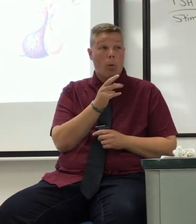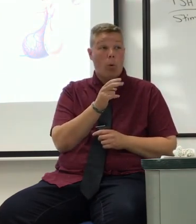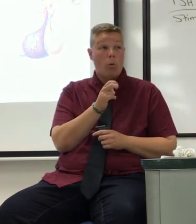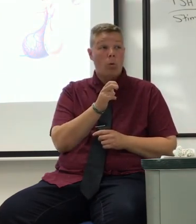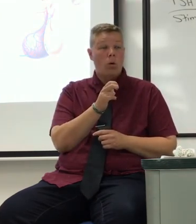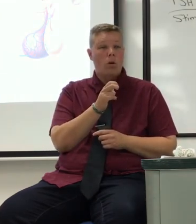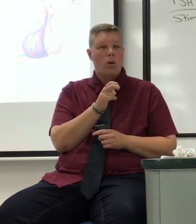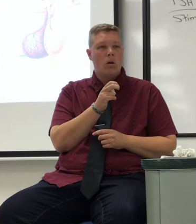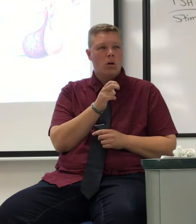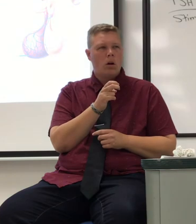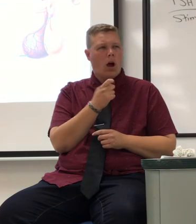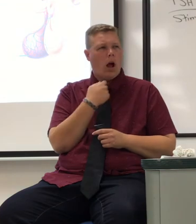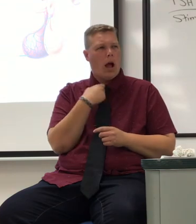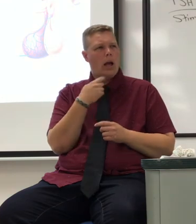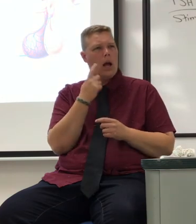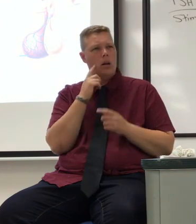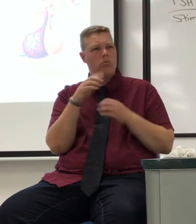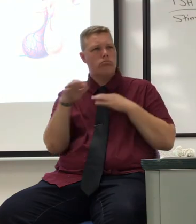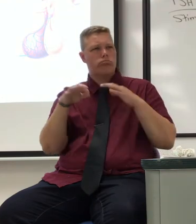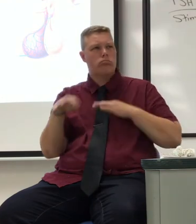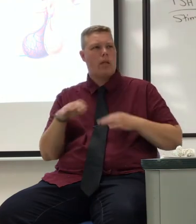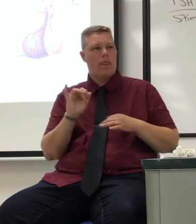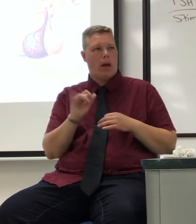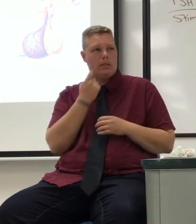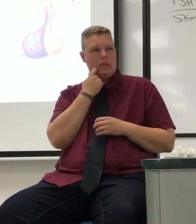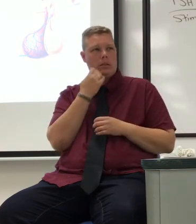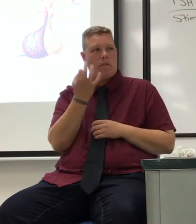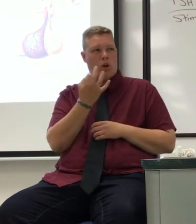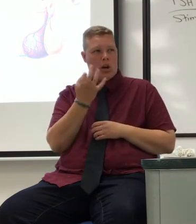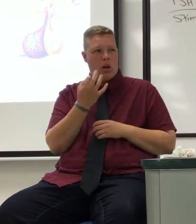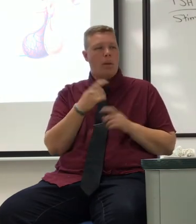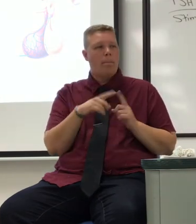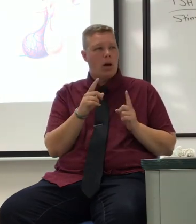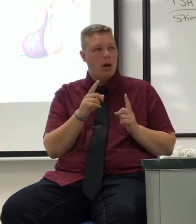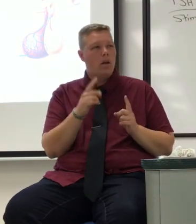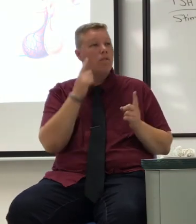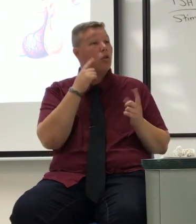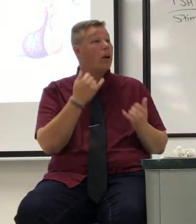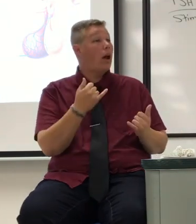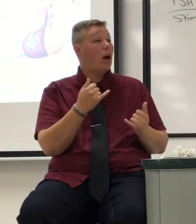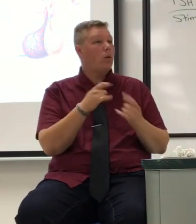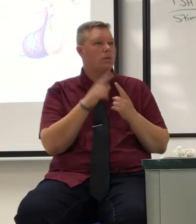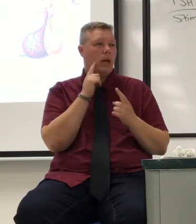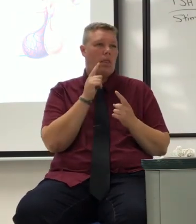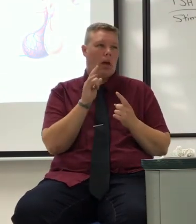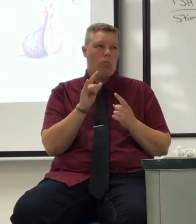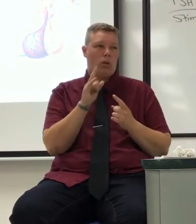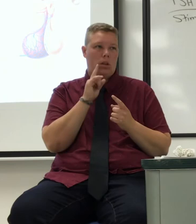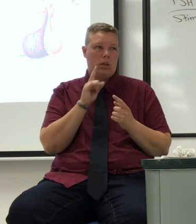in the last lecture on Friday. But for now, I'll just say it boosts metabolism.